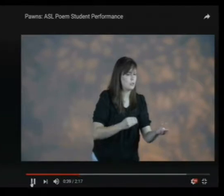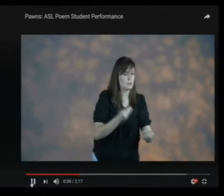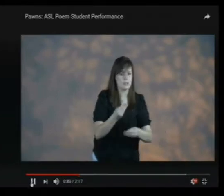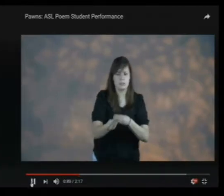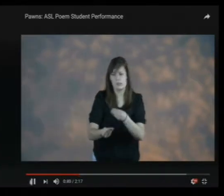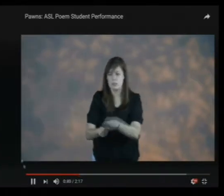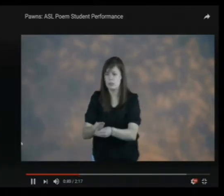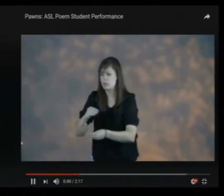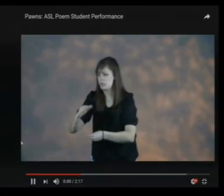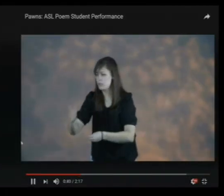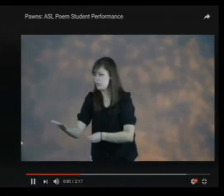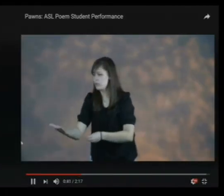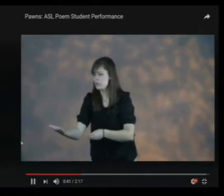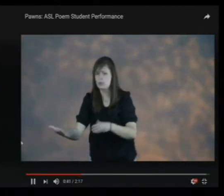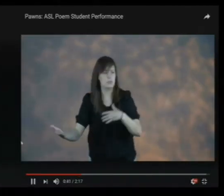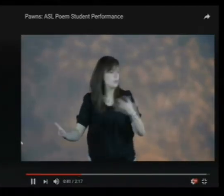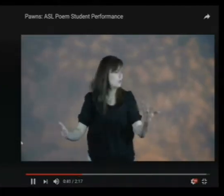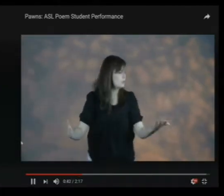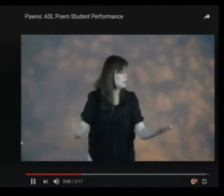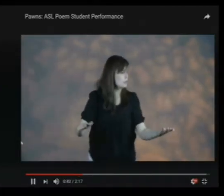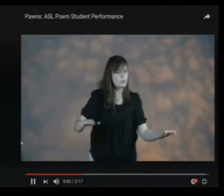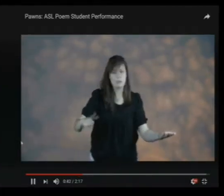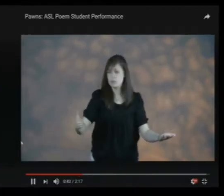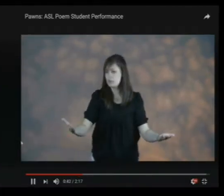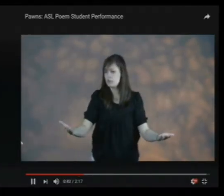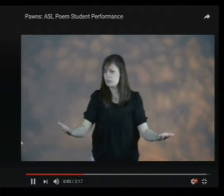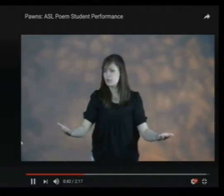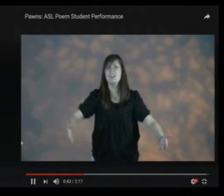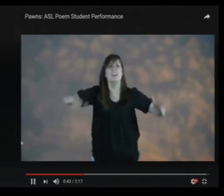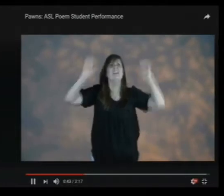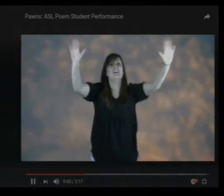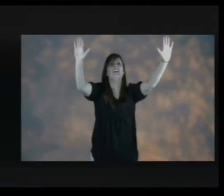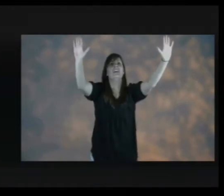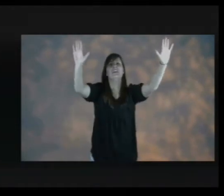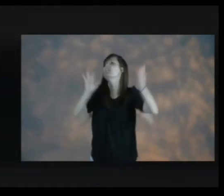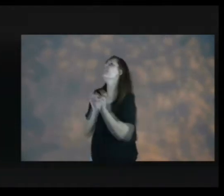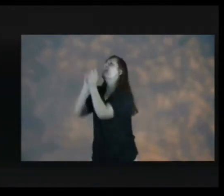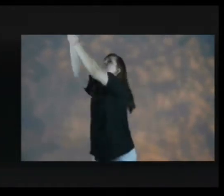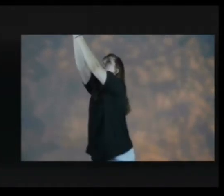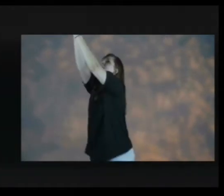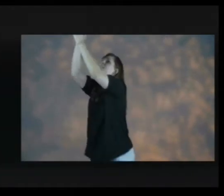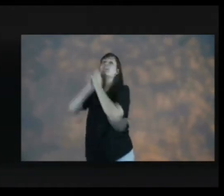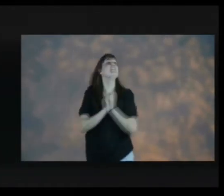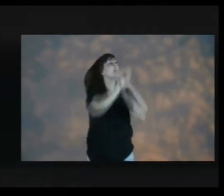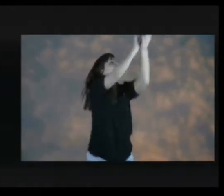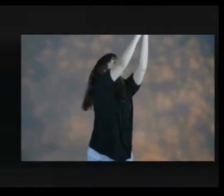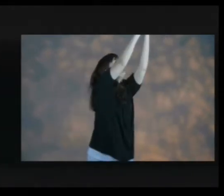Yeah. She's pretty pale on my computer too, and so then when it shows up for you guys.